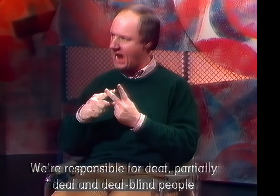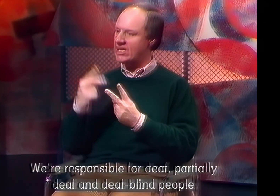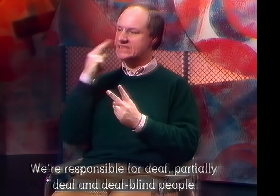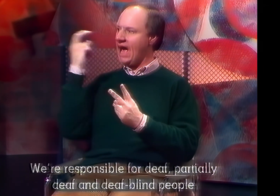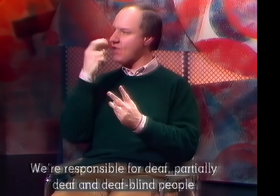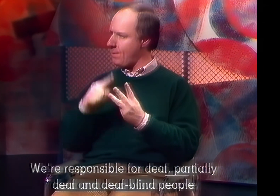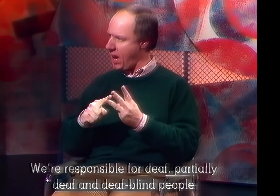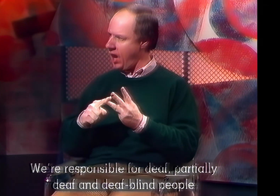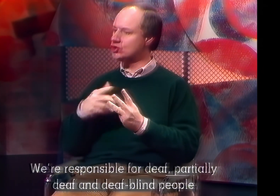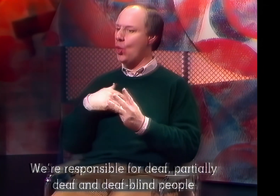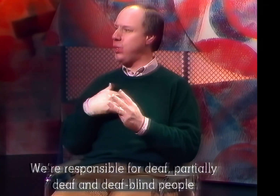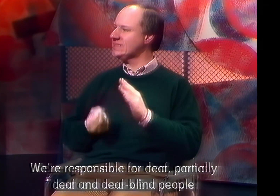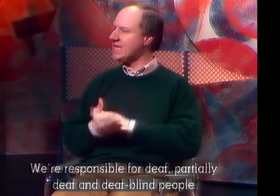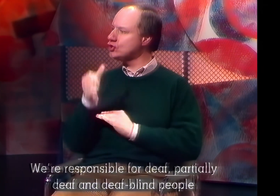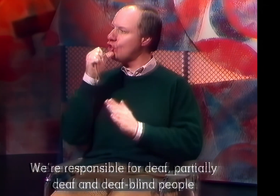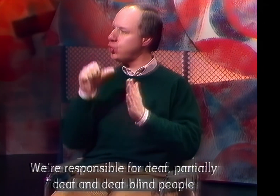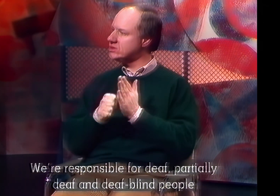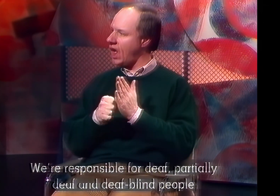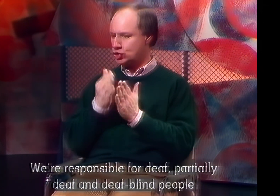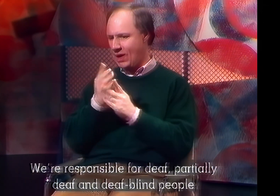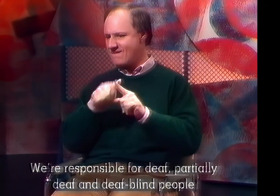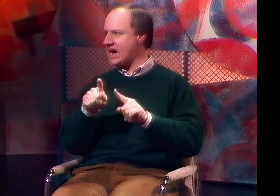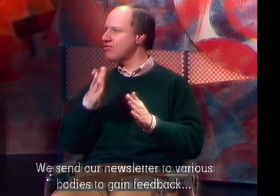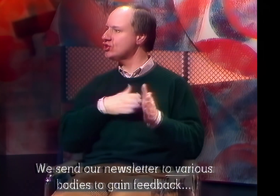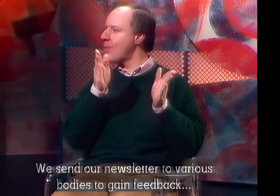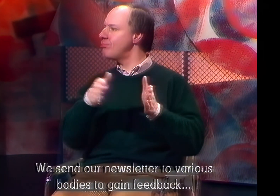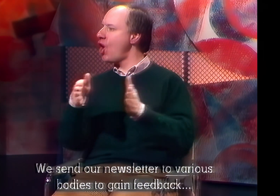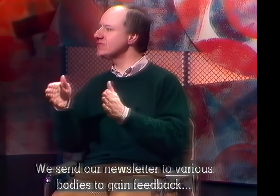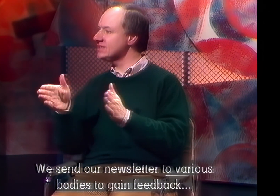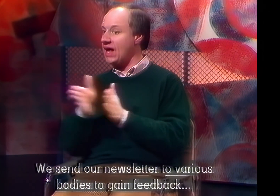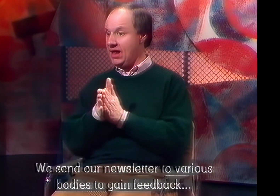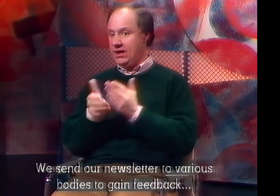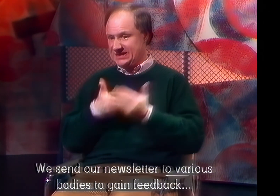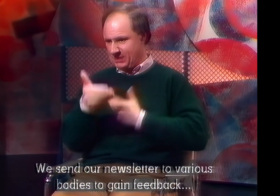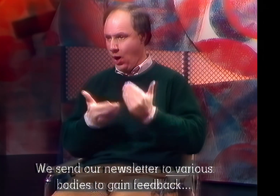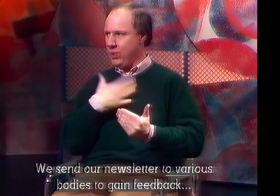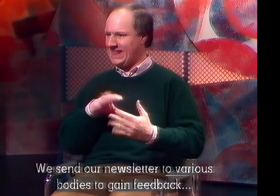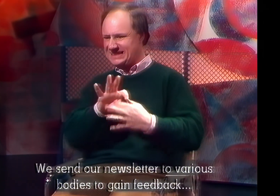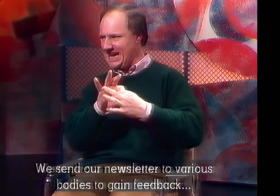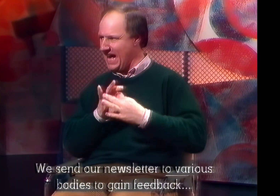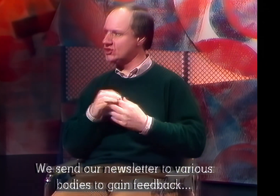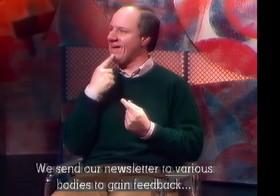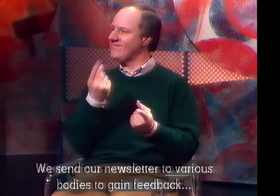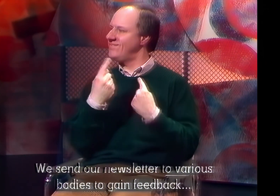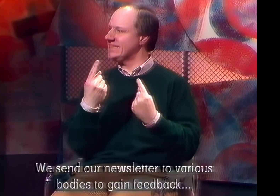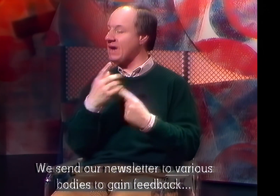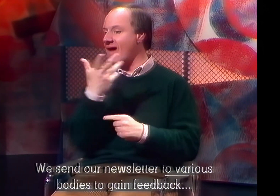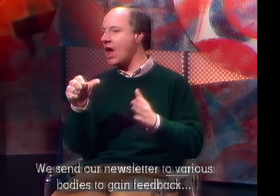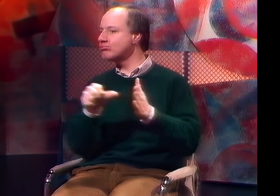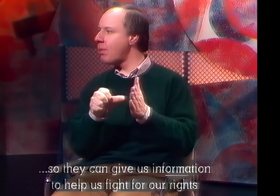responsibility for deaf, partially deaf and deaf-blind people. We send our newsletter to various bodies to establish links and gain feedback so they